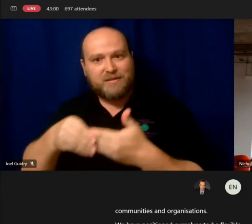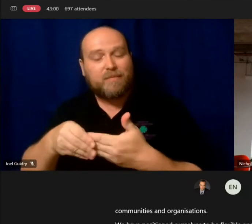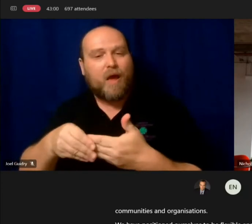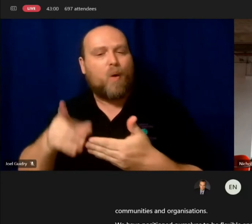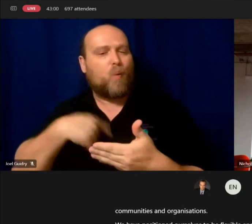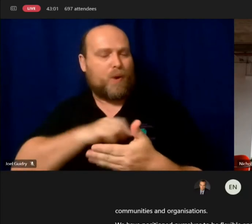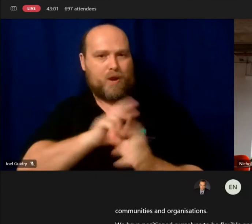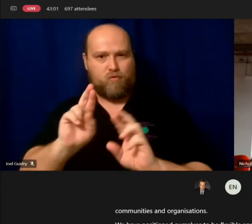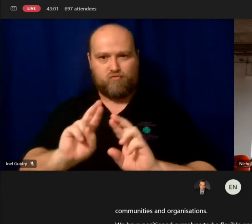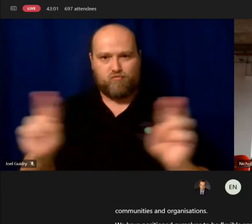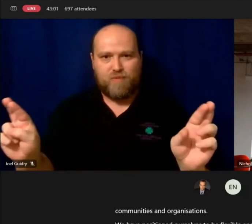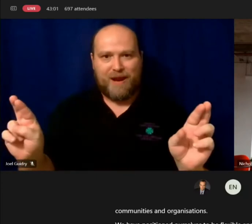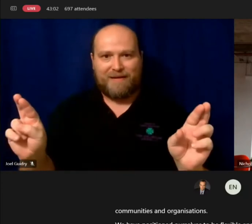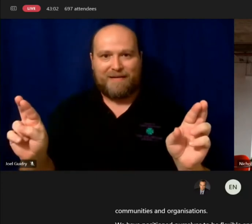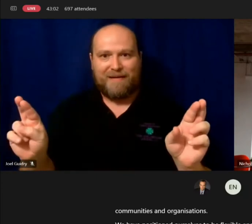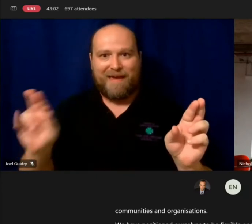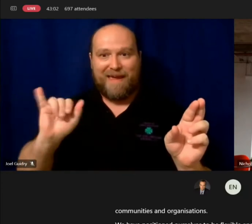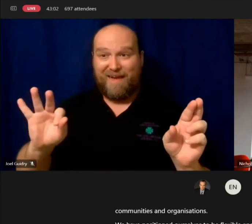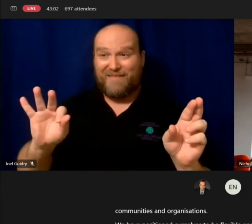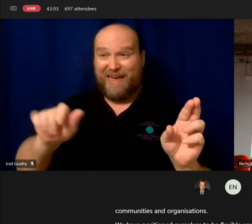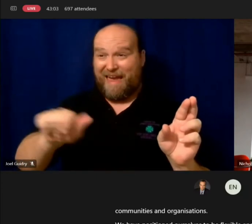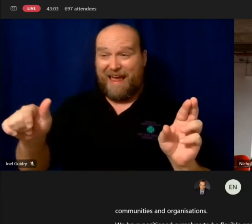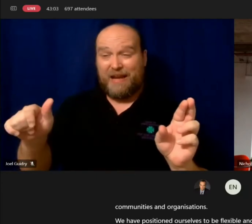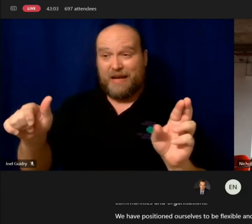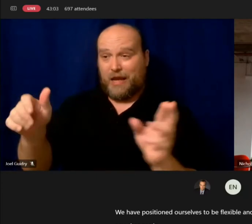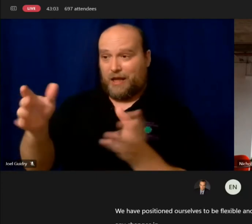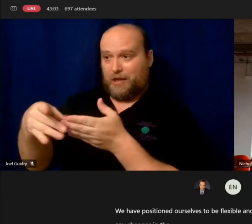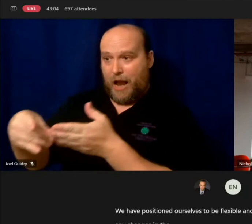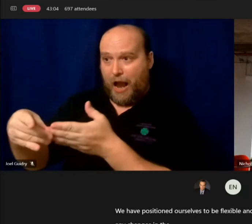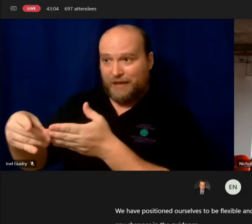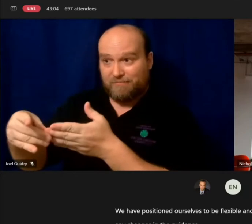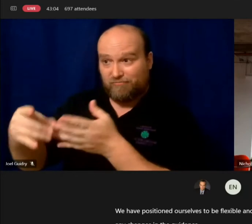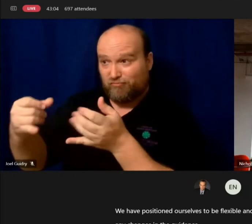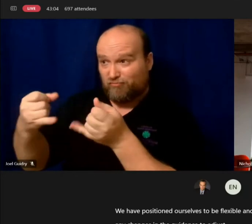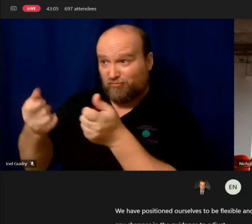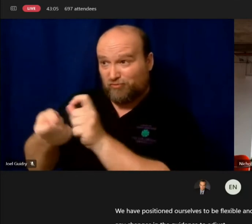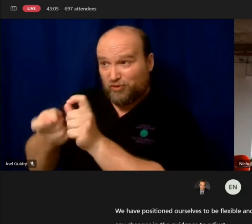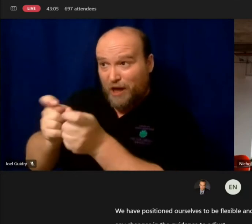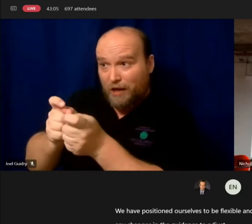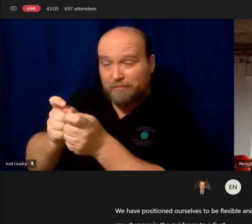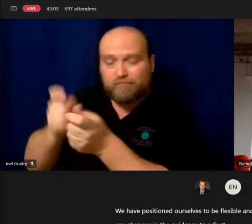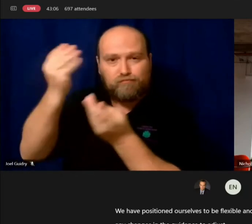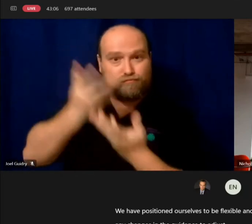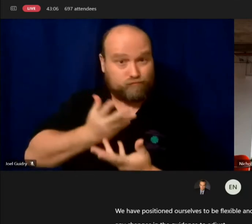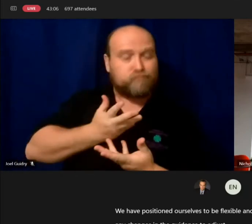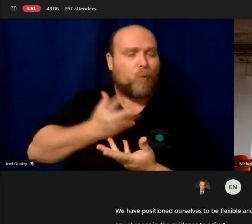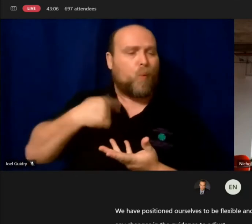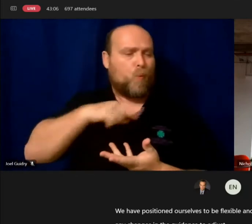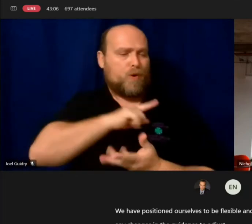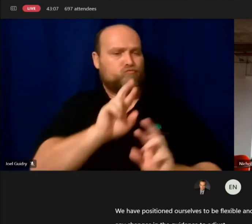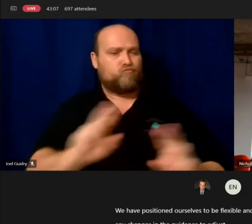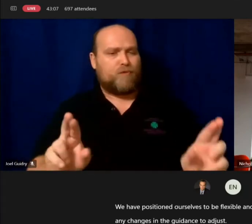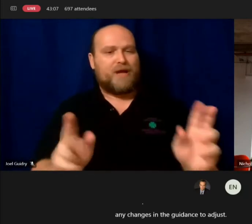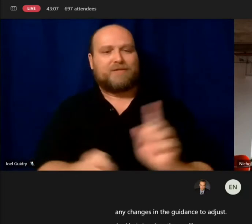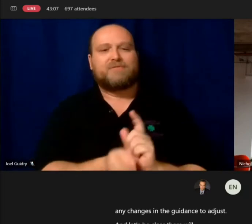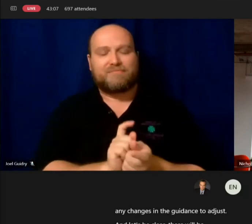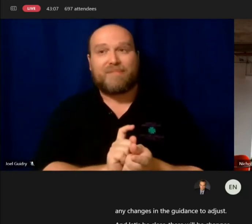are any changes in the guidance to adjust. And let's be clear, there will be changes in the